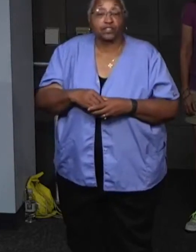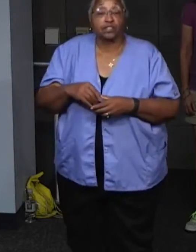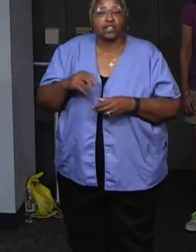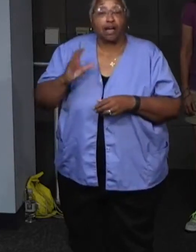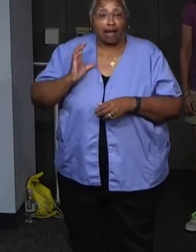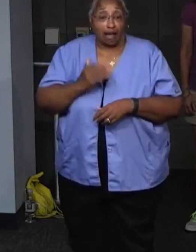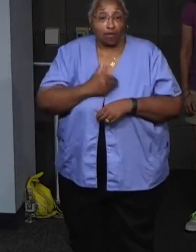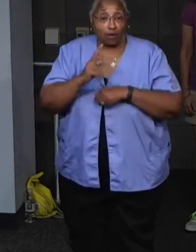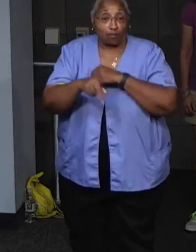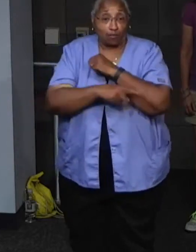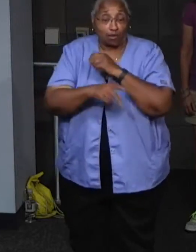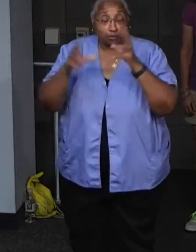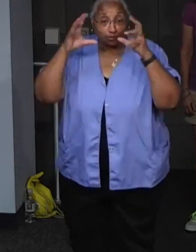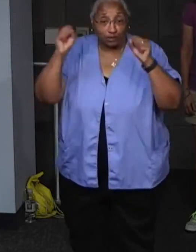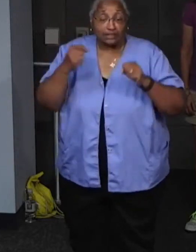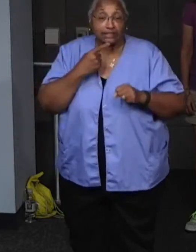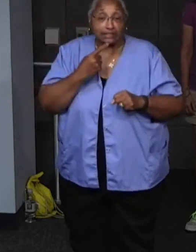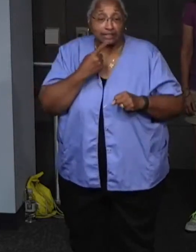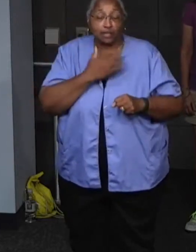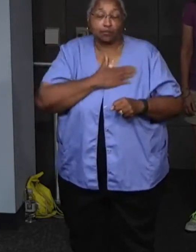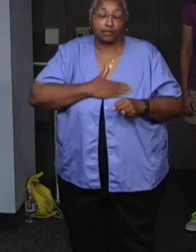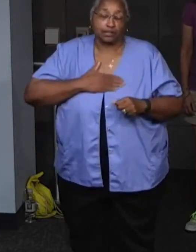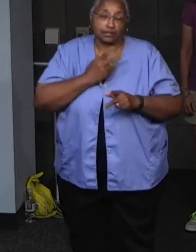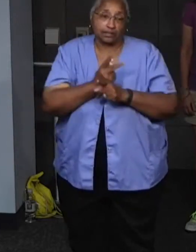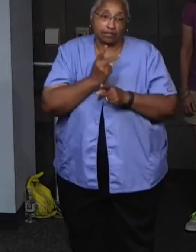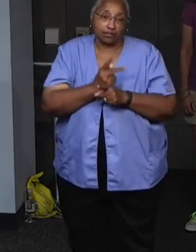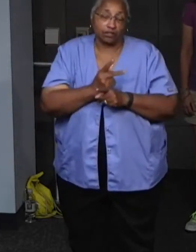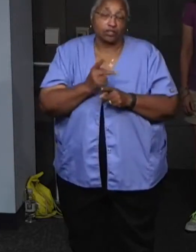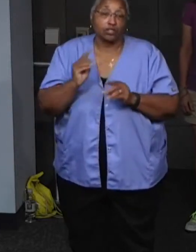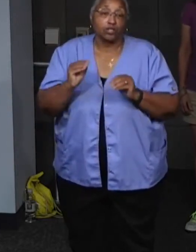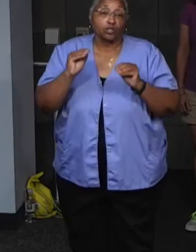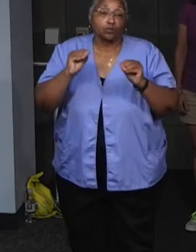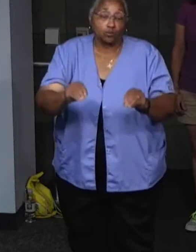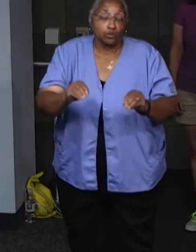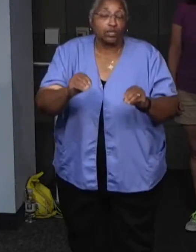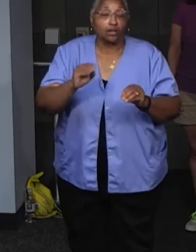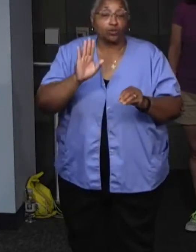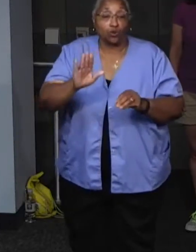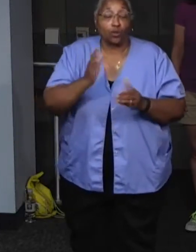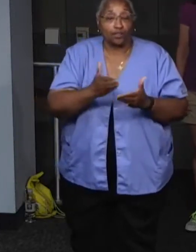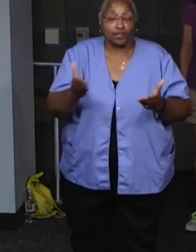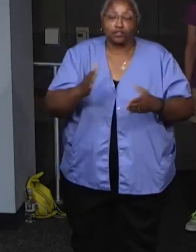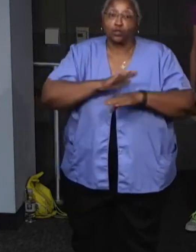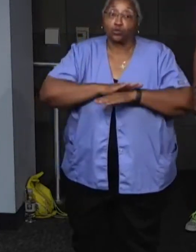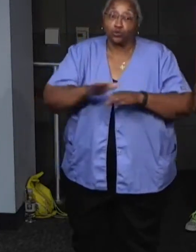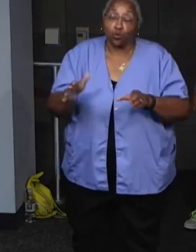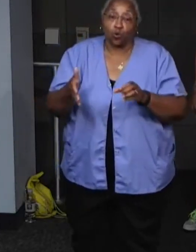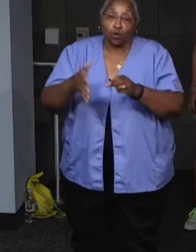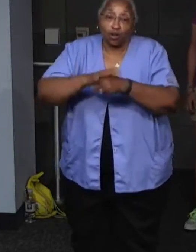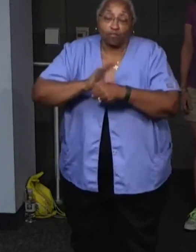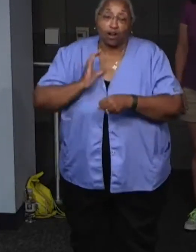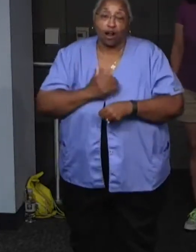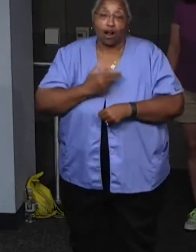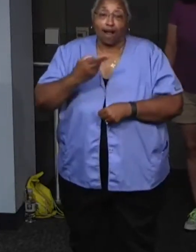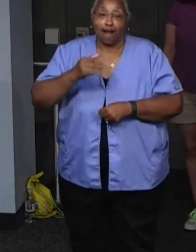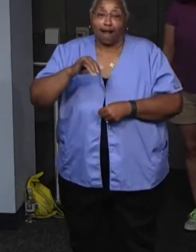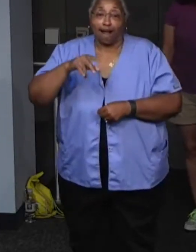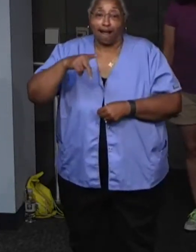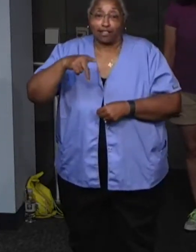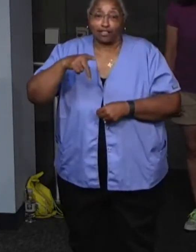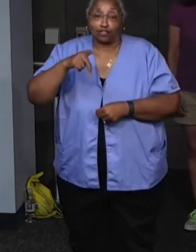requested, please try to be careful when you're putting your debris out not to cover the hydrants so we can have access to them. It's